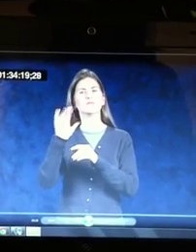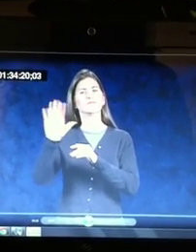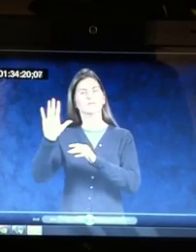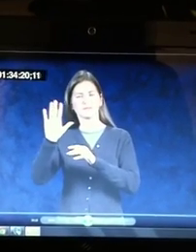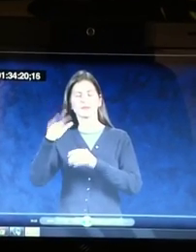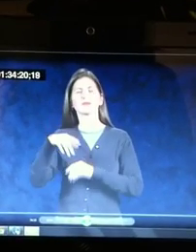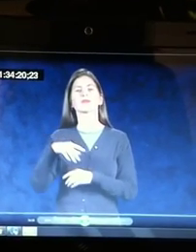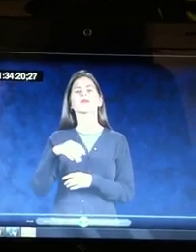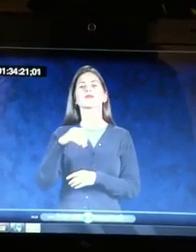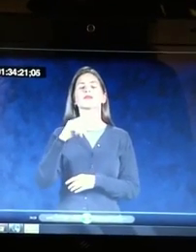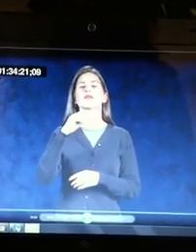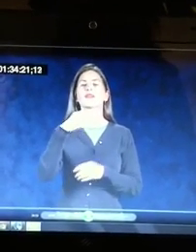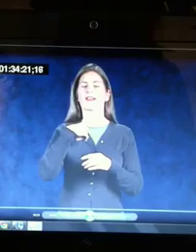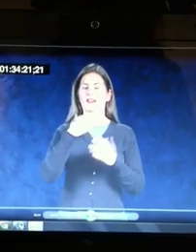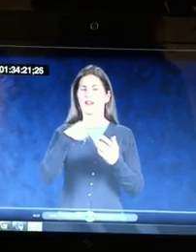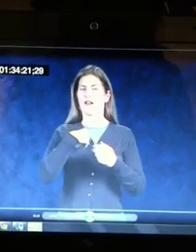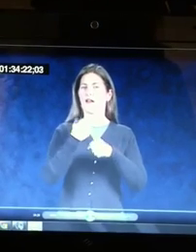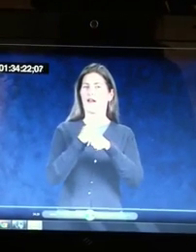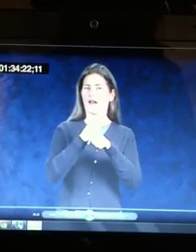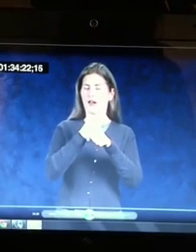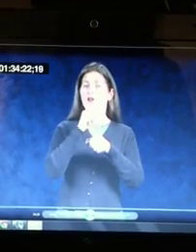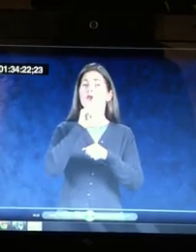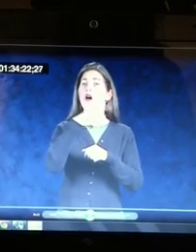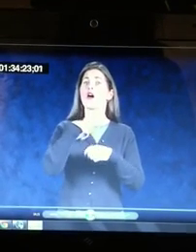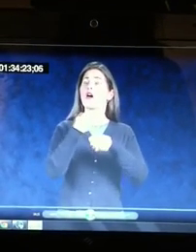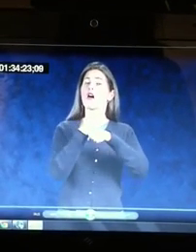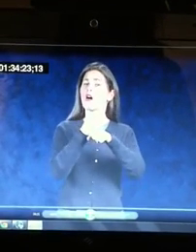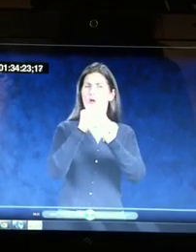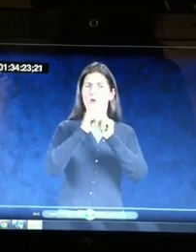mushrooms. It's just kind of their thing that they do over there.